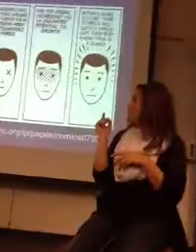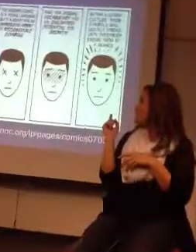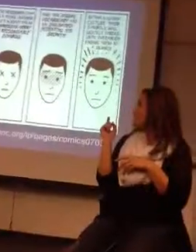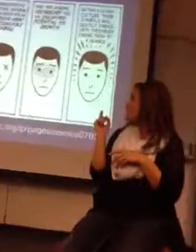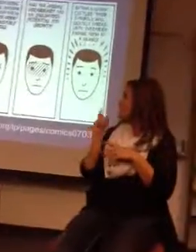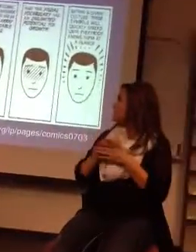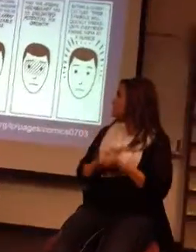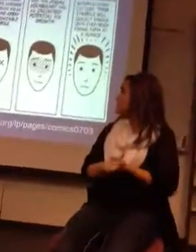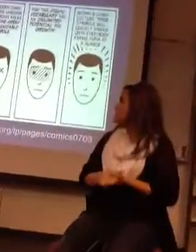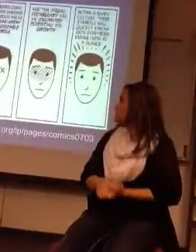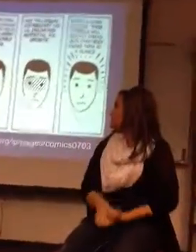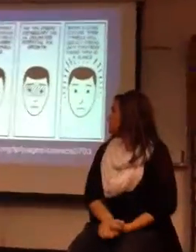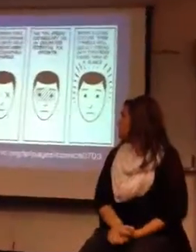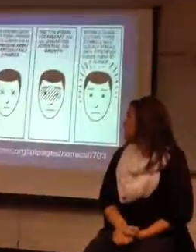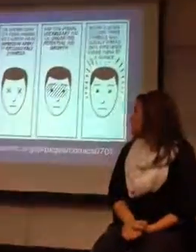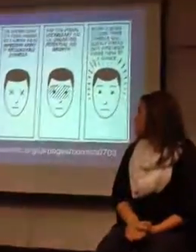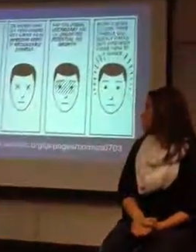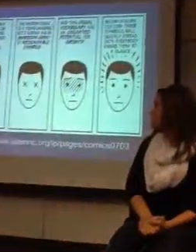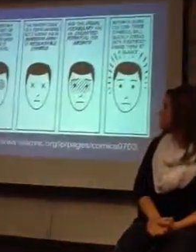it accumulates.